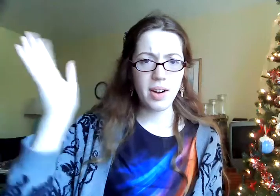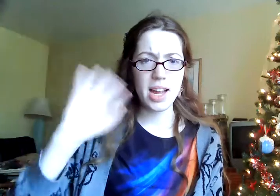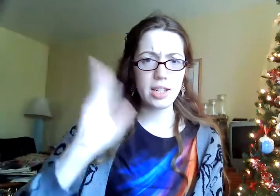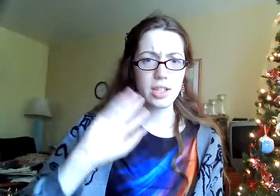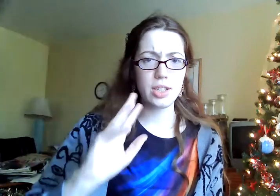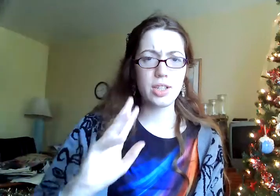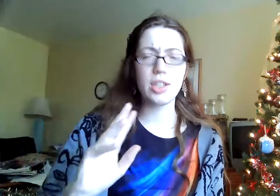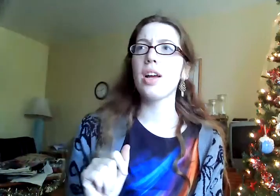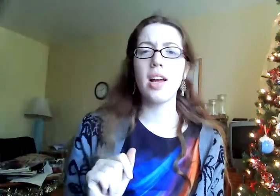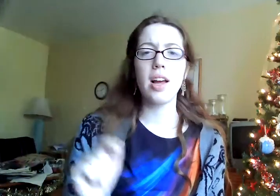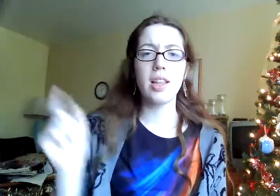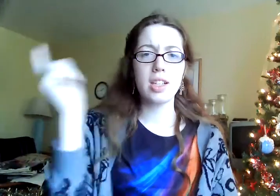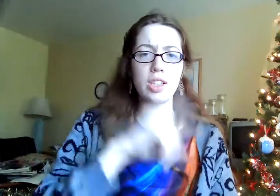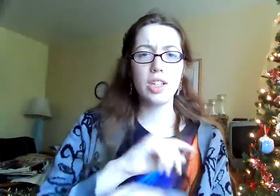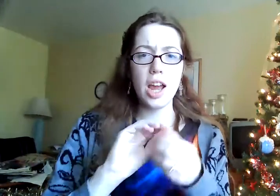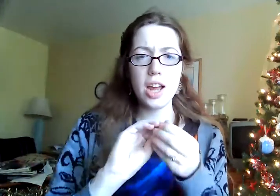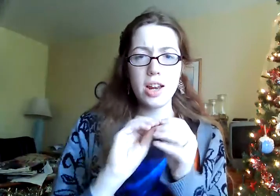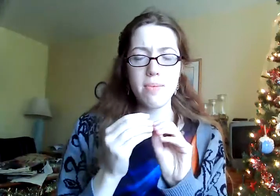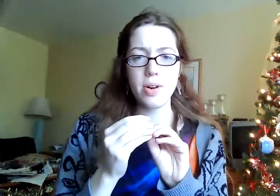Right. I think it's day number,